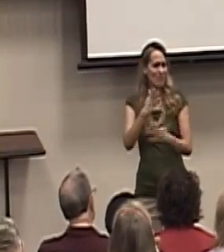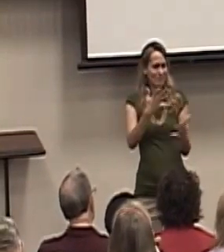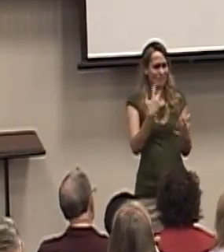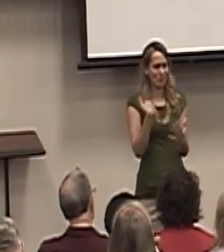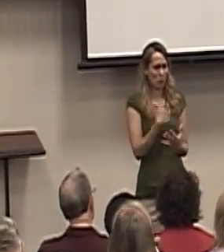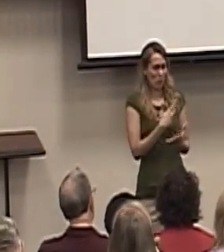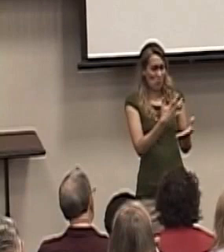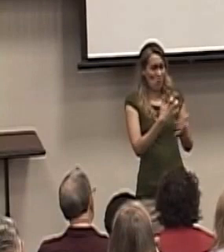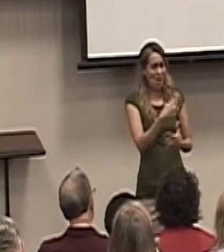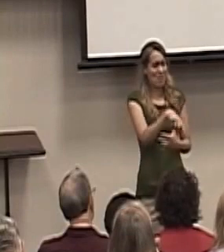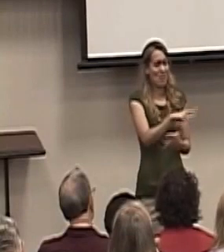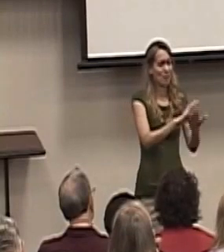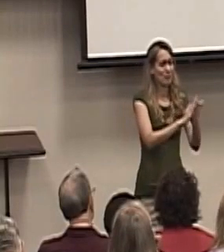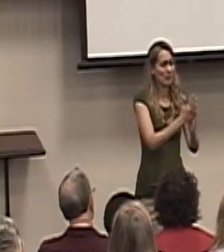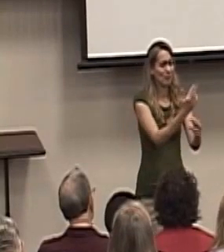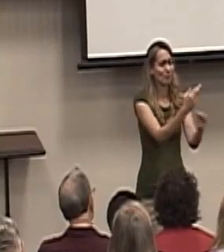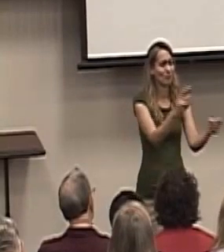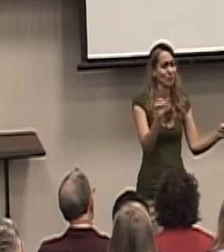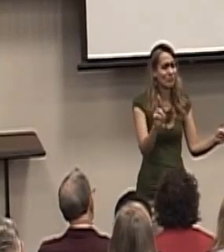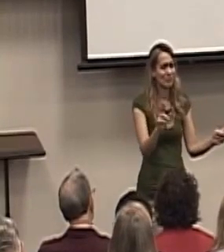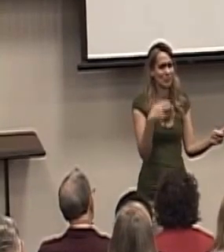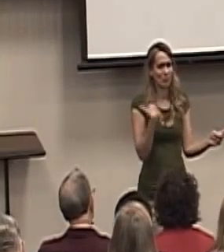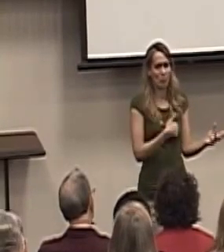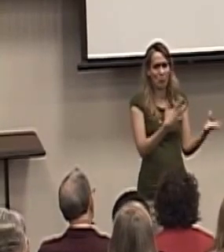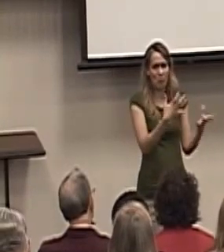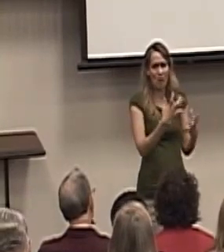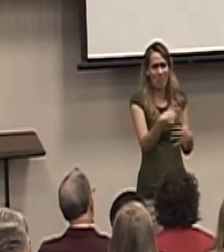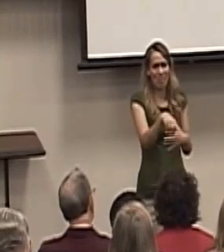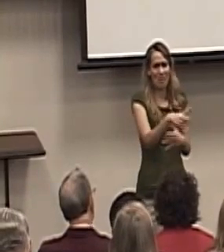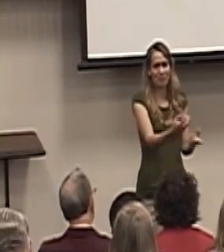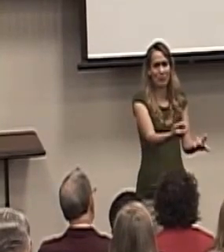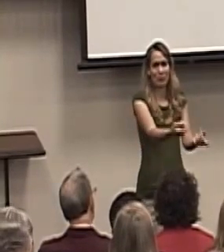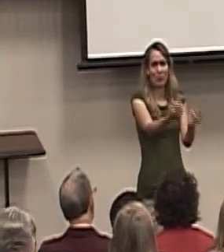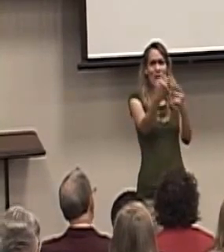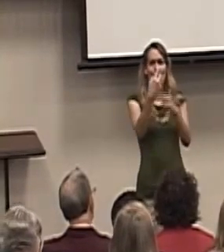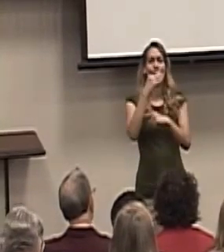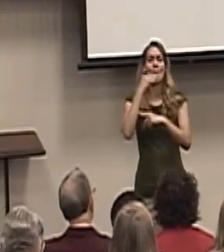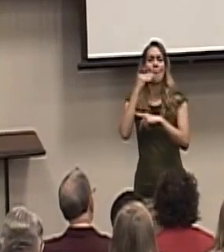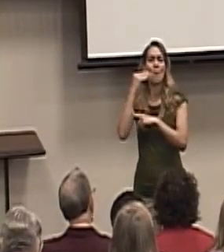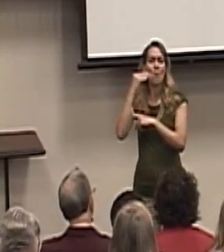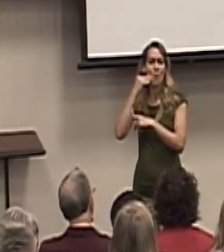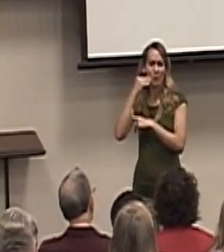redeemed, desires for them to come home and to call him